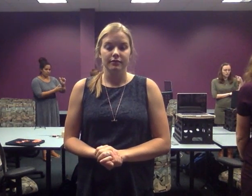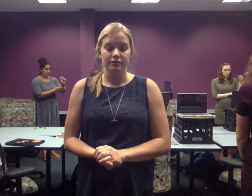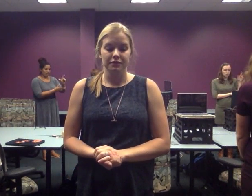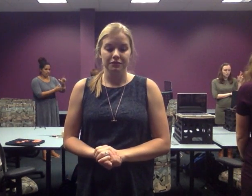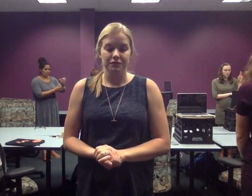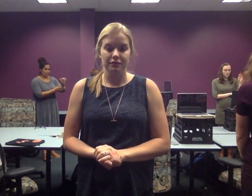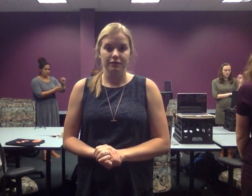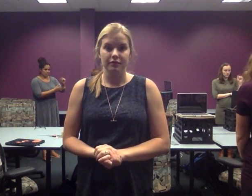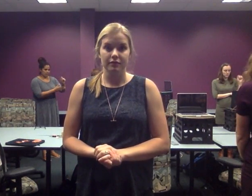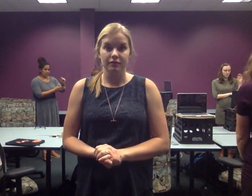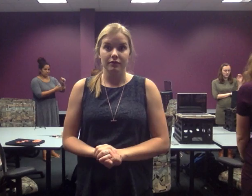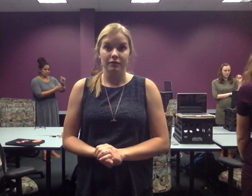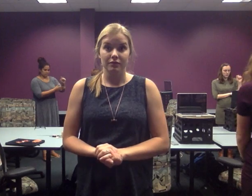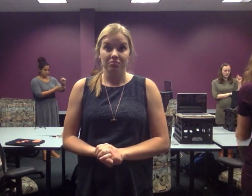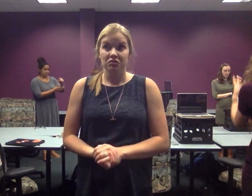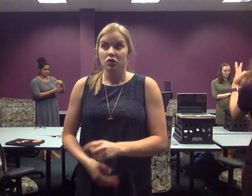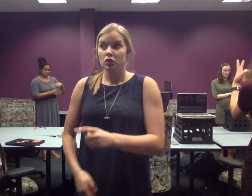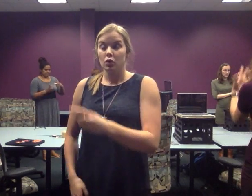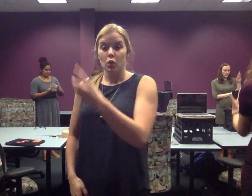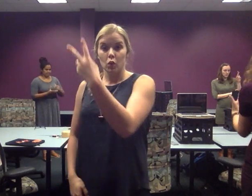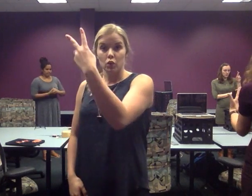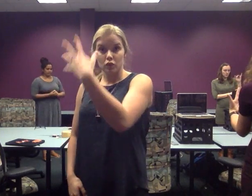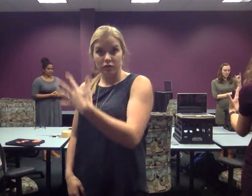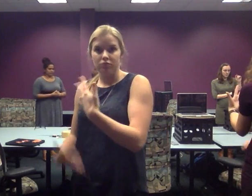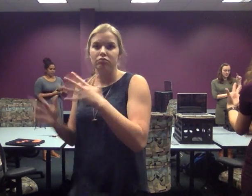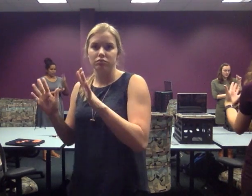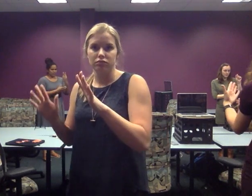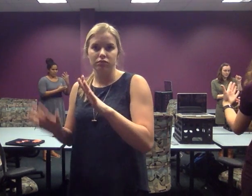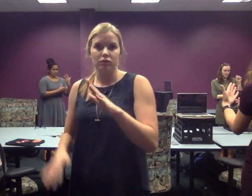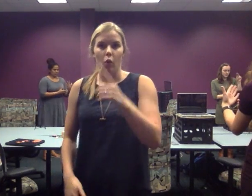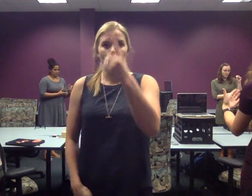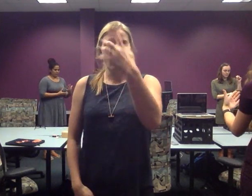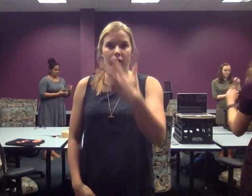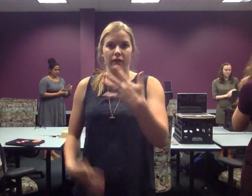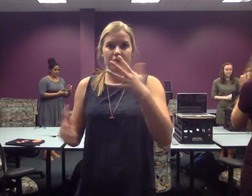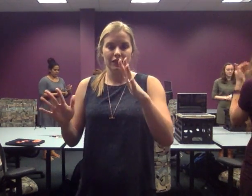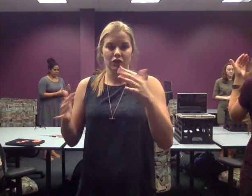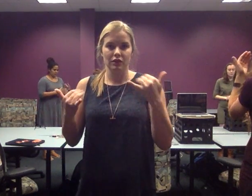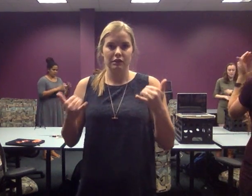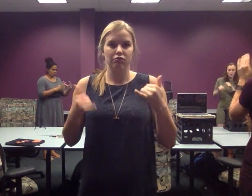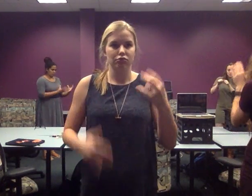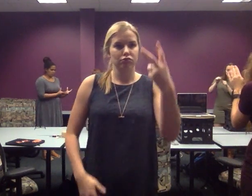The 2/5 that are remaining, they didn't know. They were undecided.